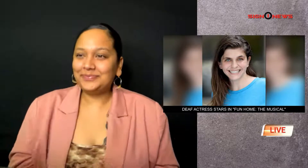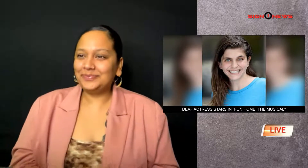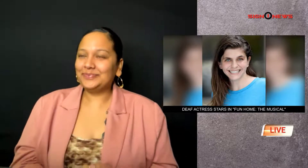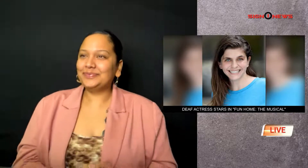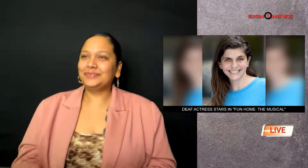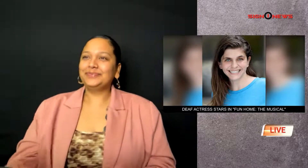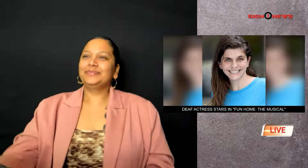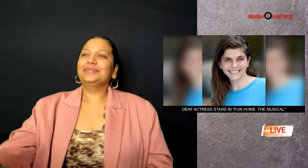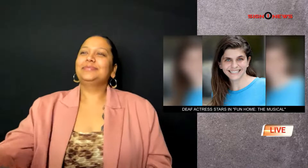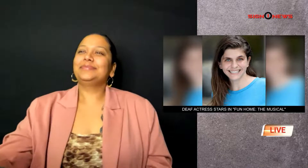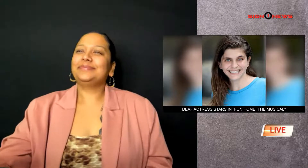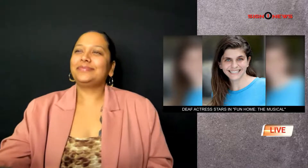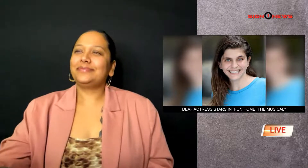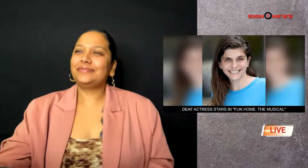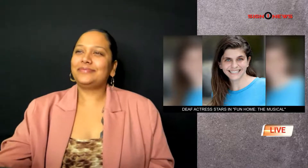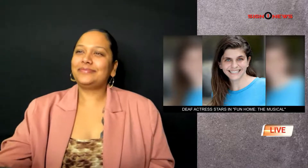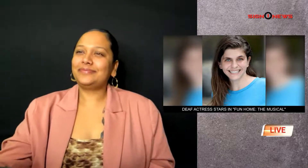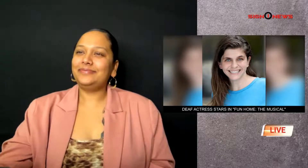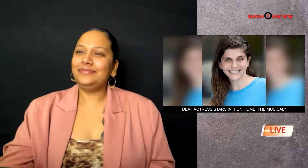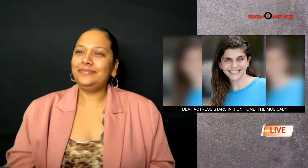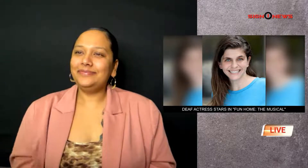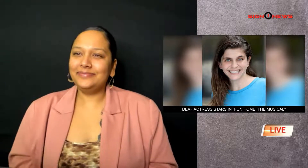I hope you enjoy it.